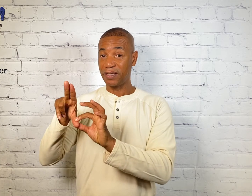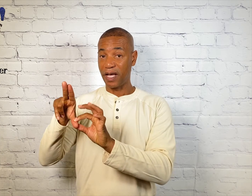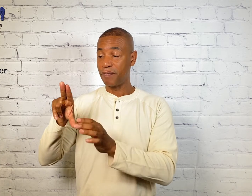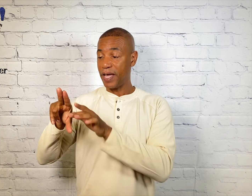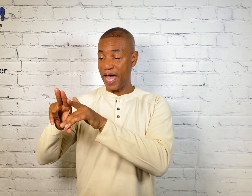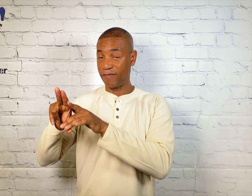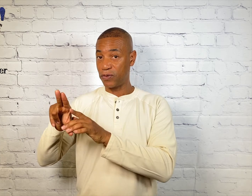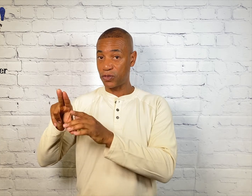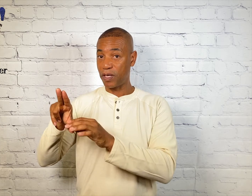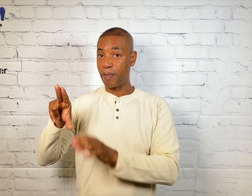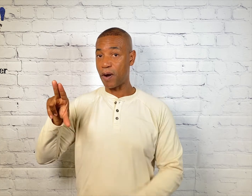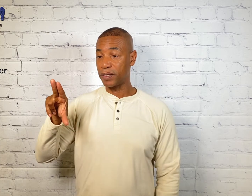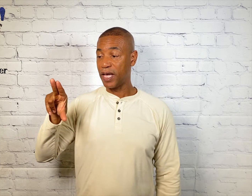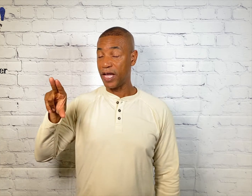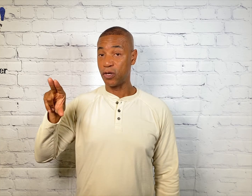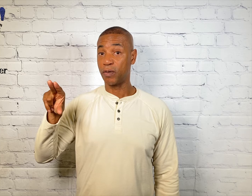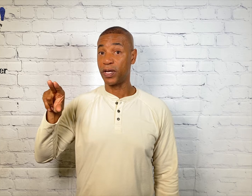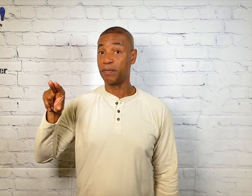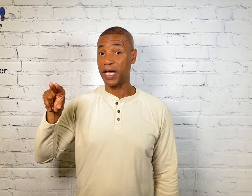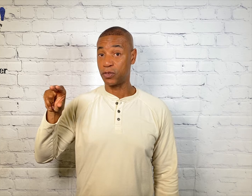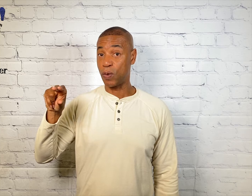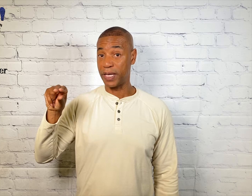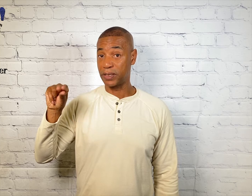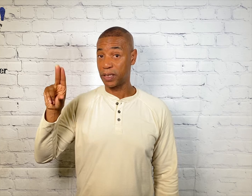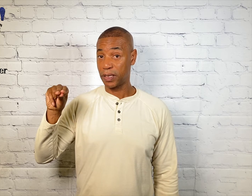thumb, have those three apart, and you're going to bring them together twice.